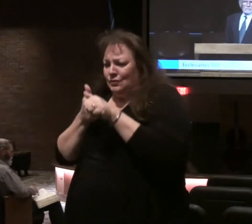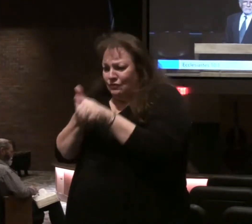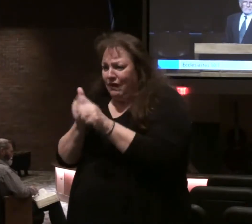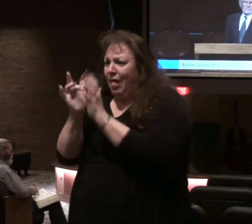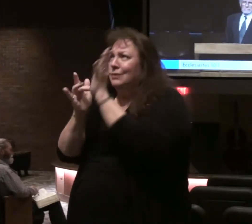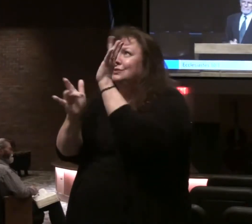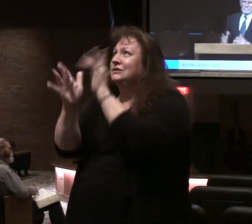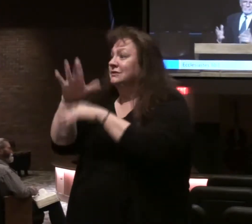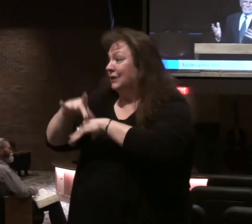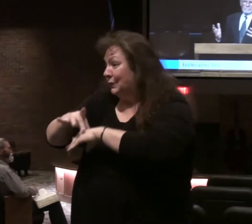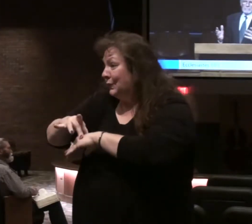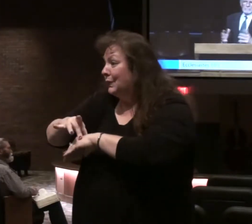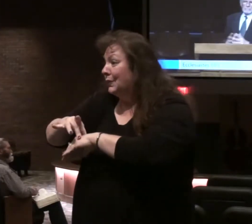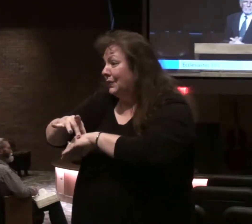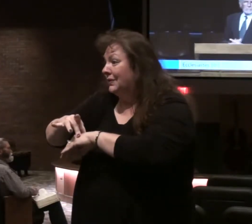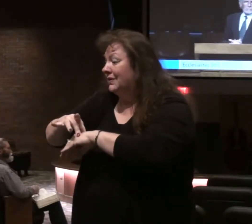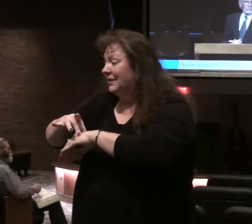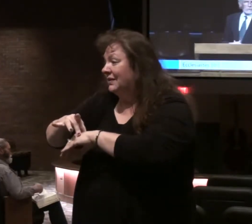Jesus.